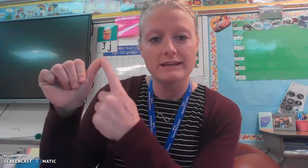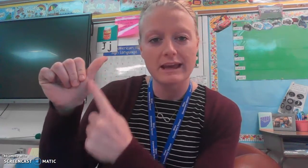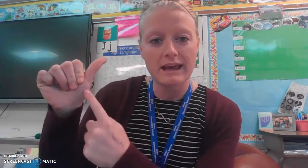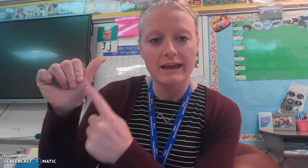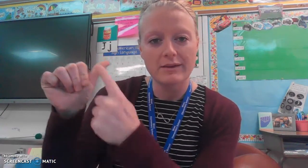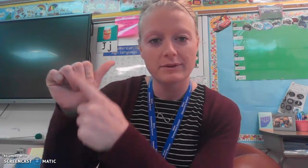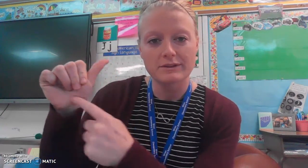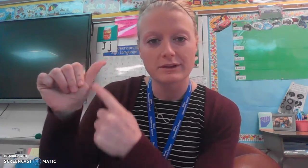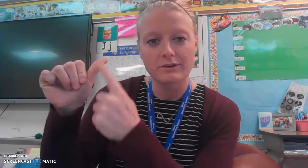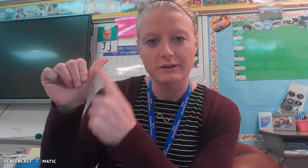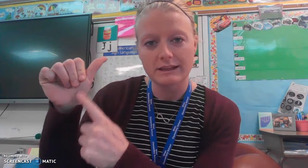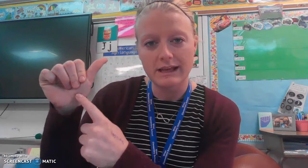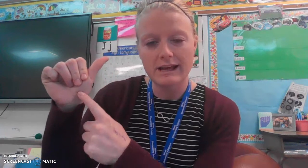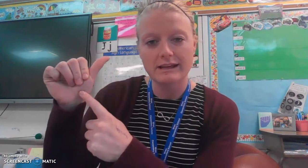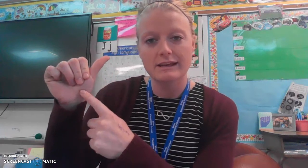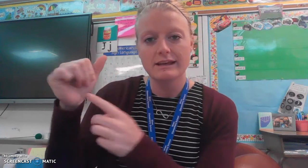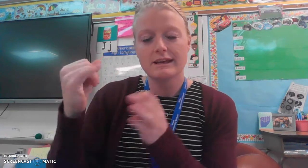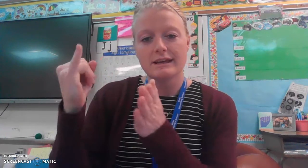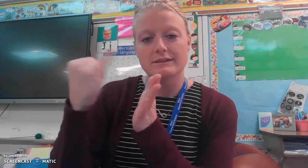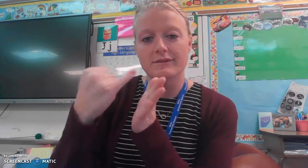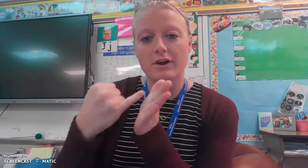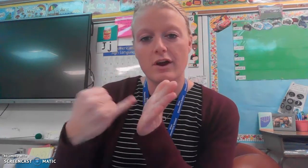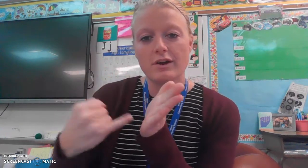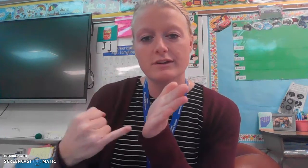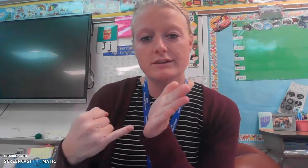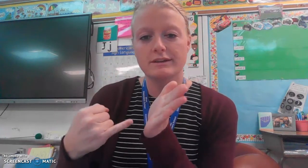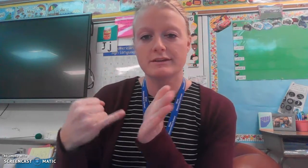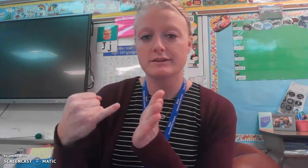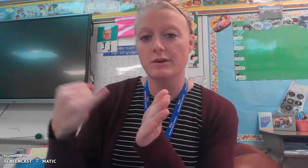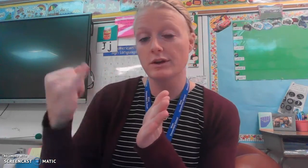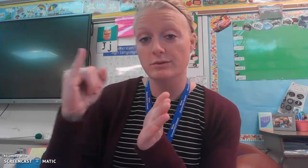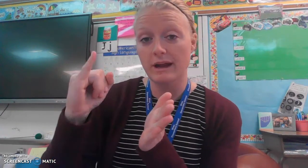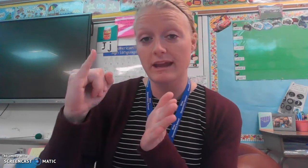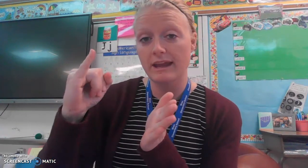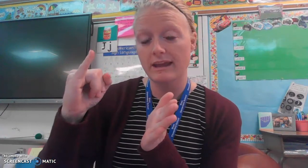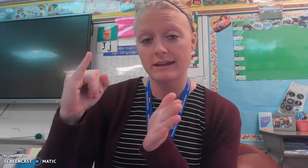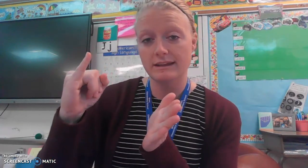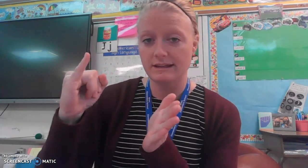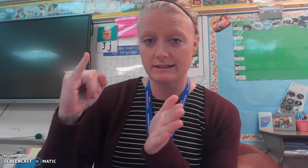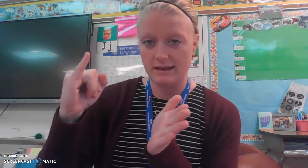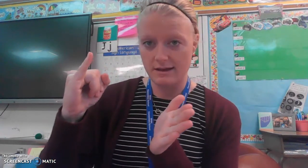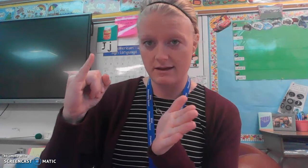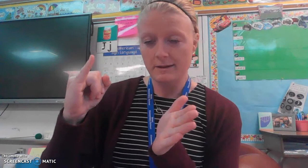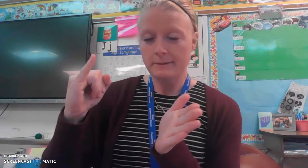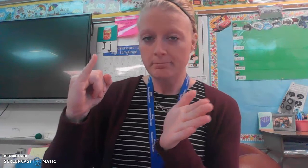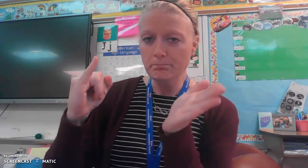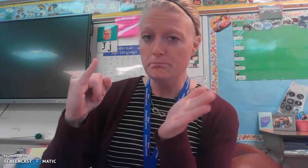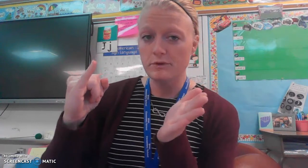lowercase a with the circle and the line is for art. So your right hand is the